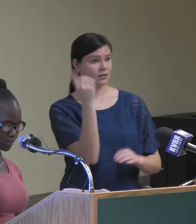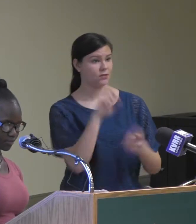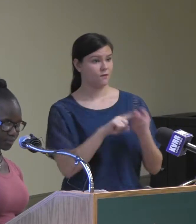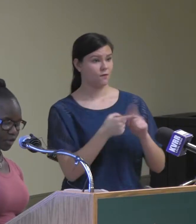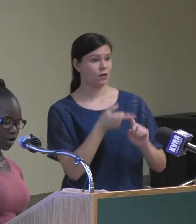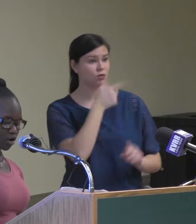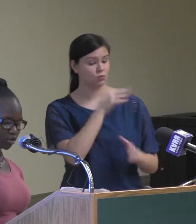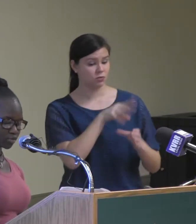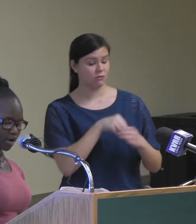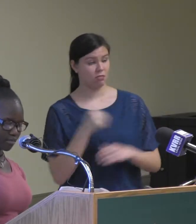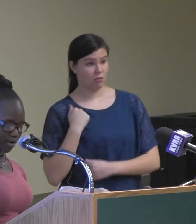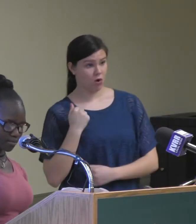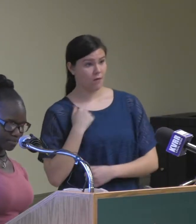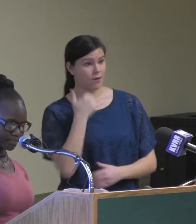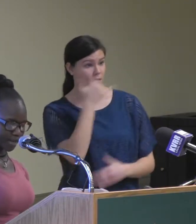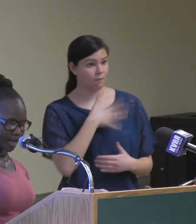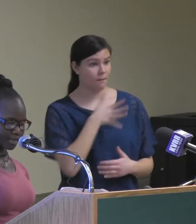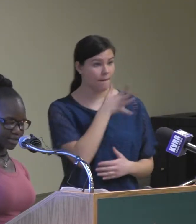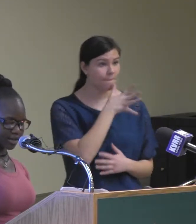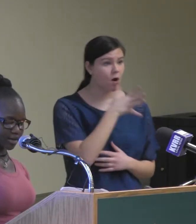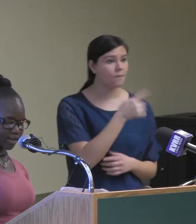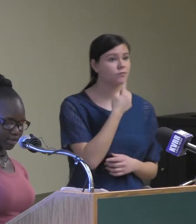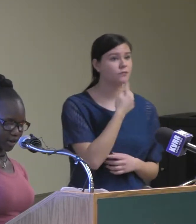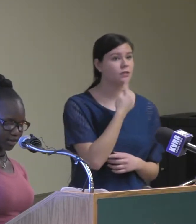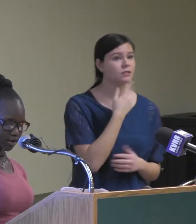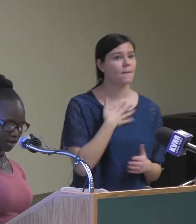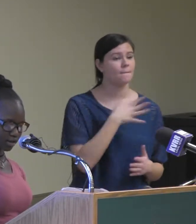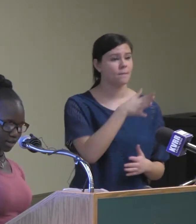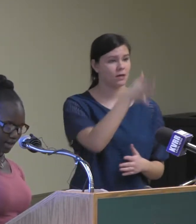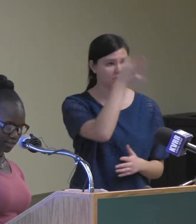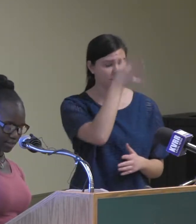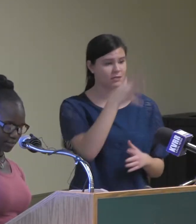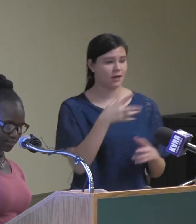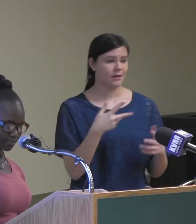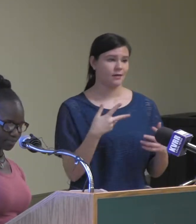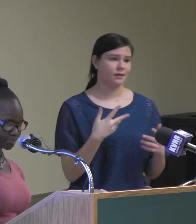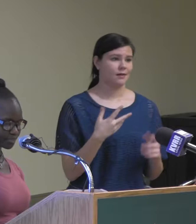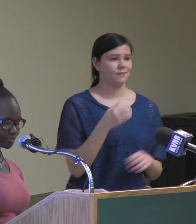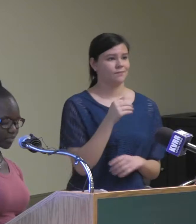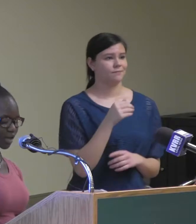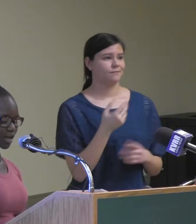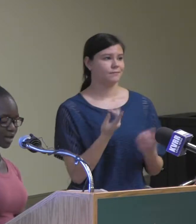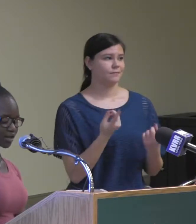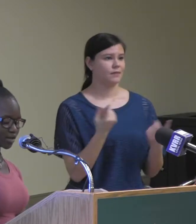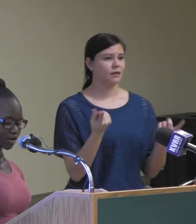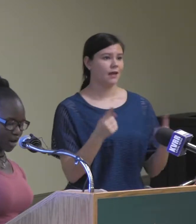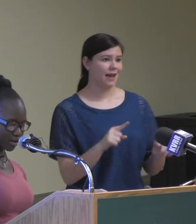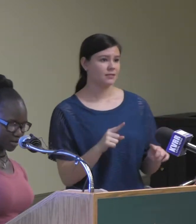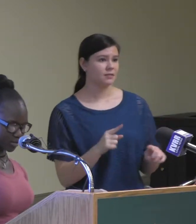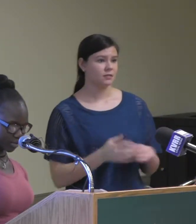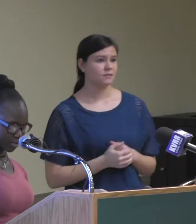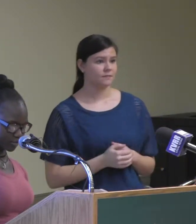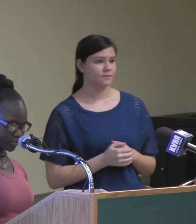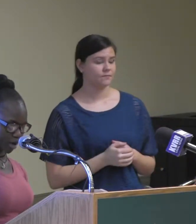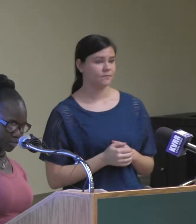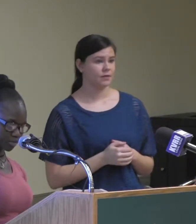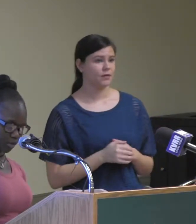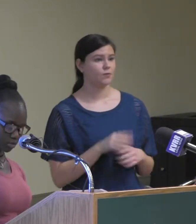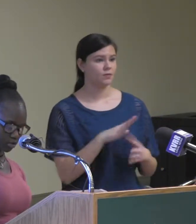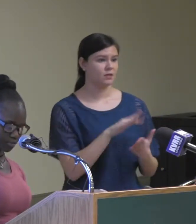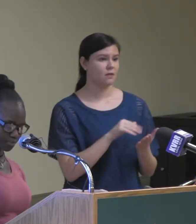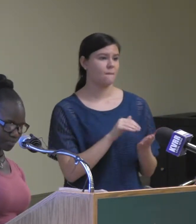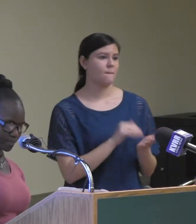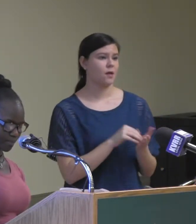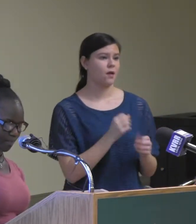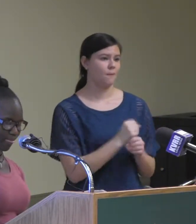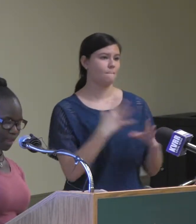army, called my mom and said that my dad got in an accident. He got caught in the middle of a bomb